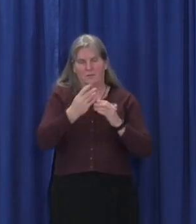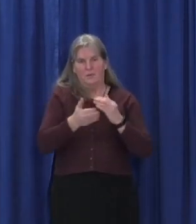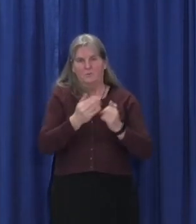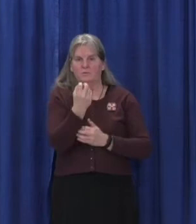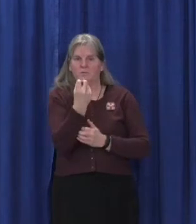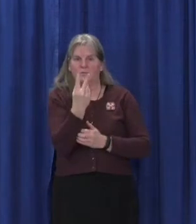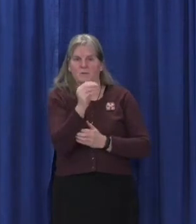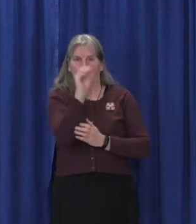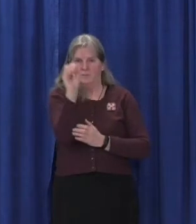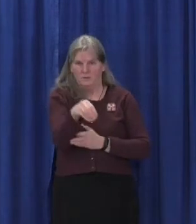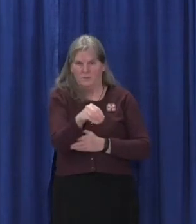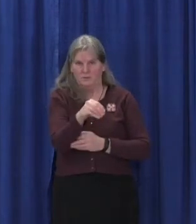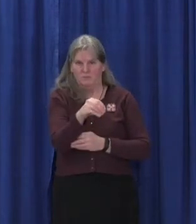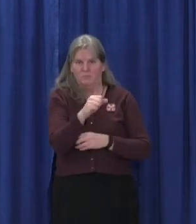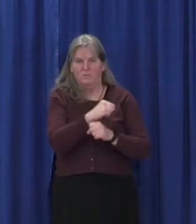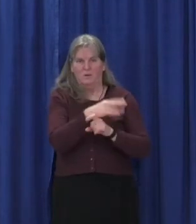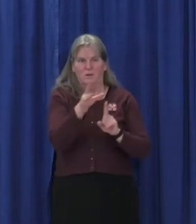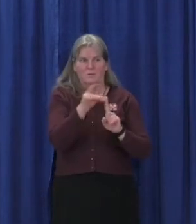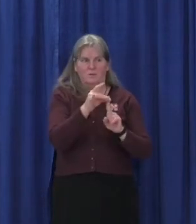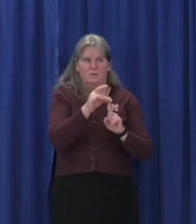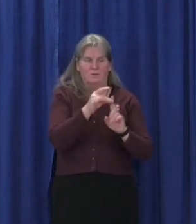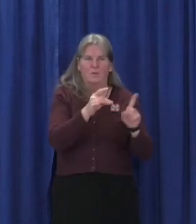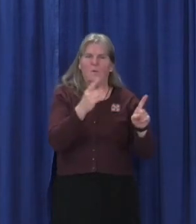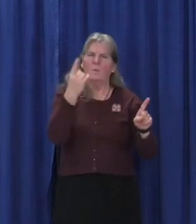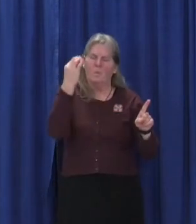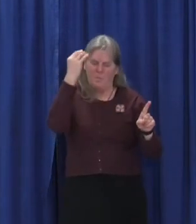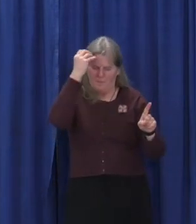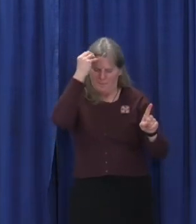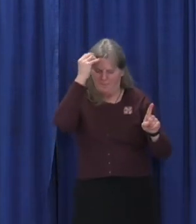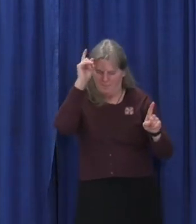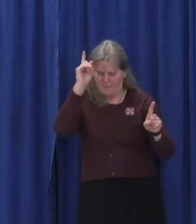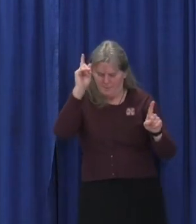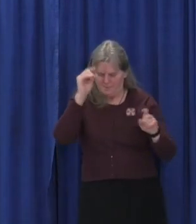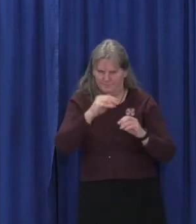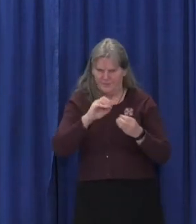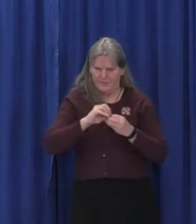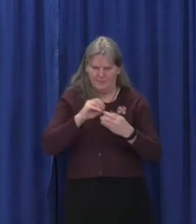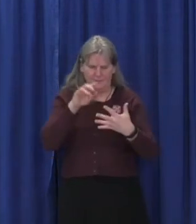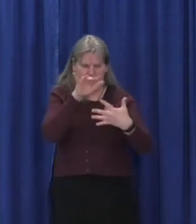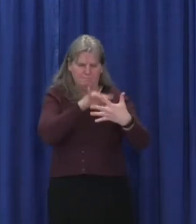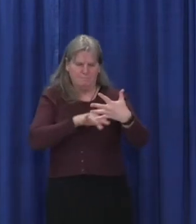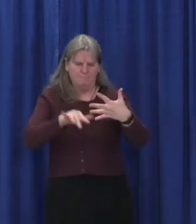12%. Let's pause for a moment and consider these numbers.